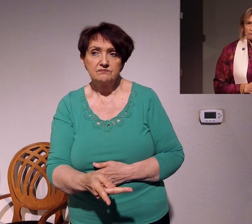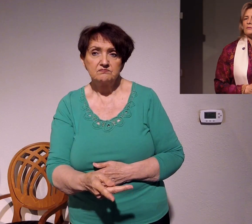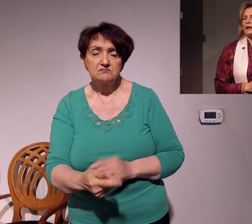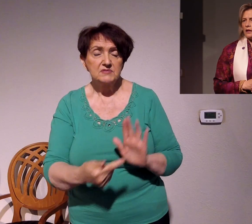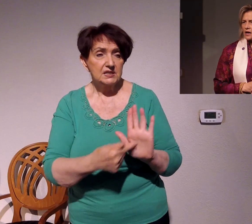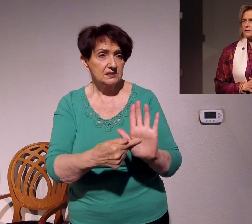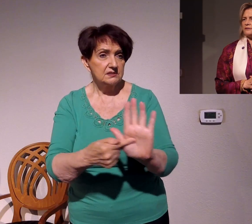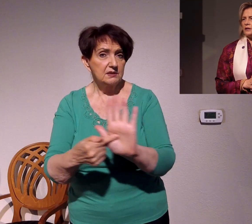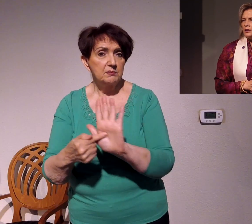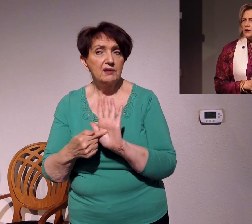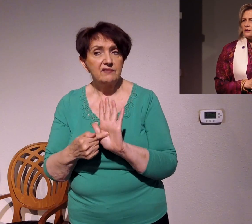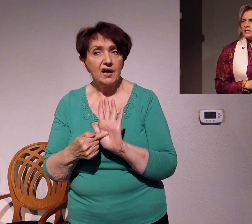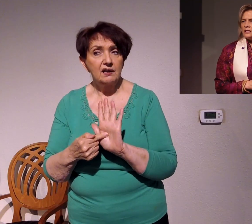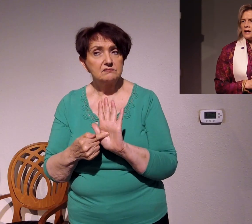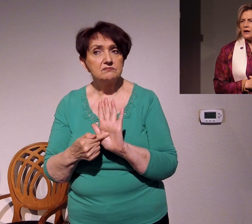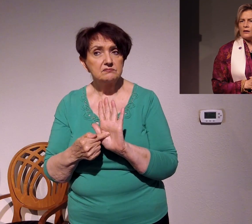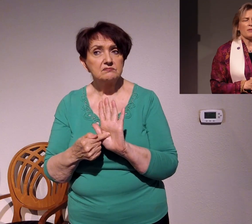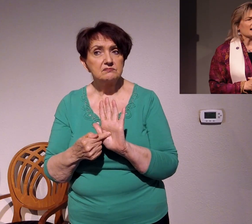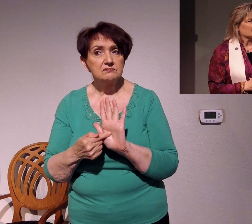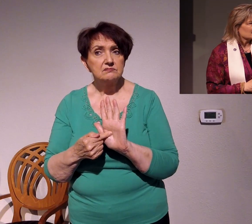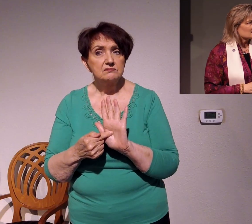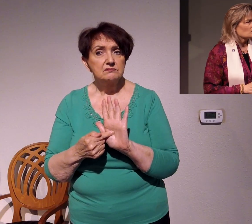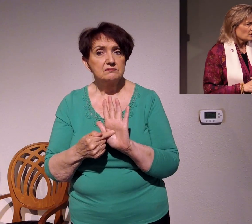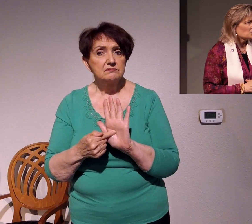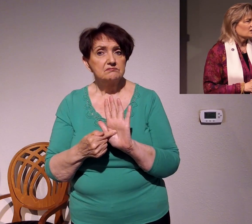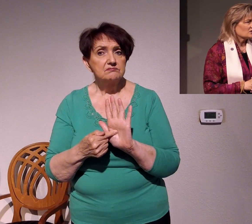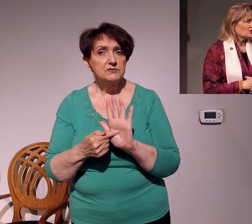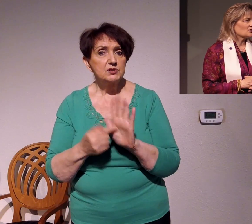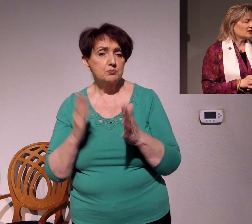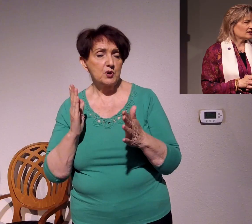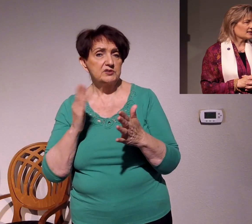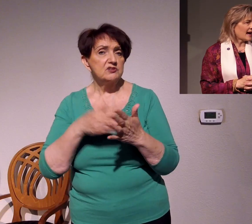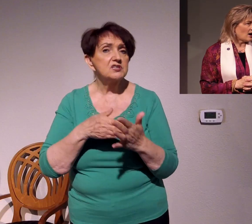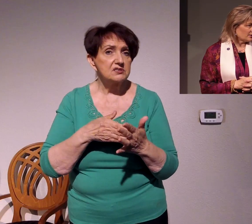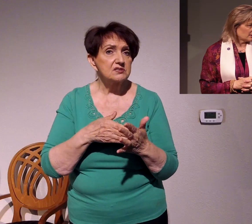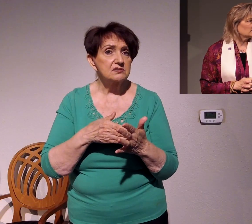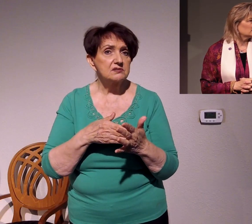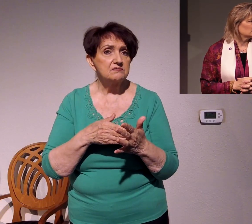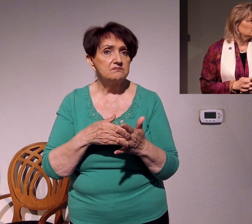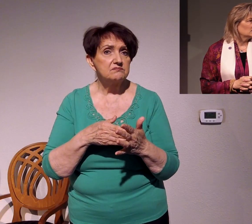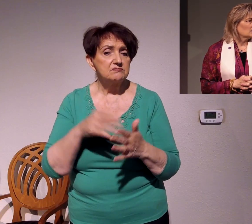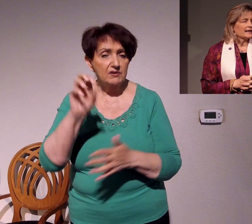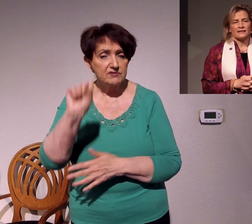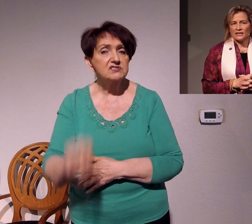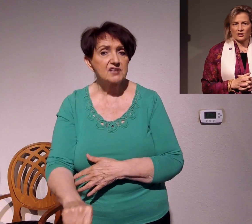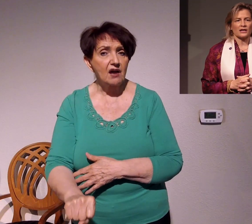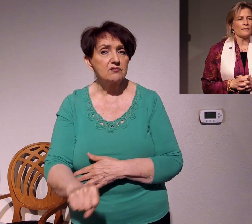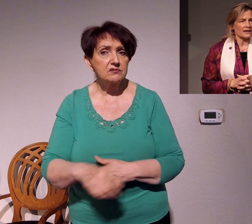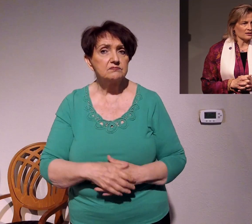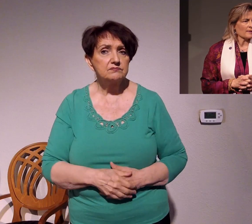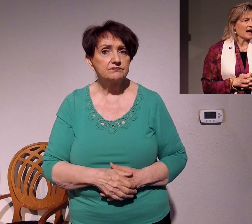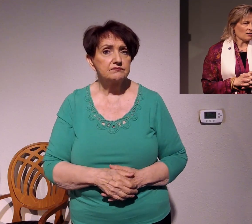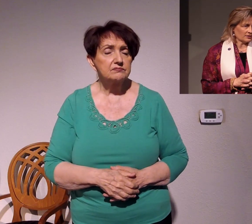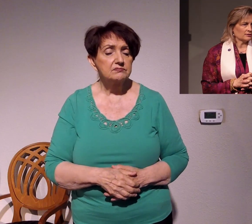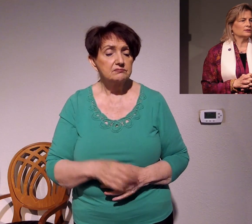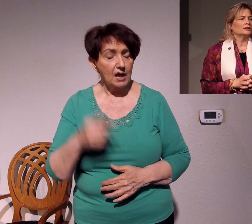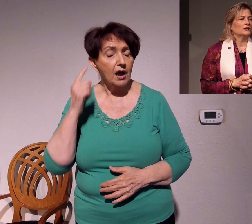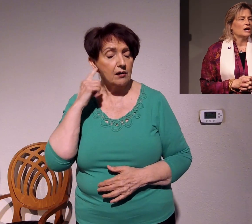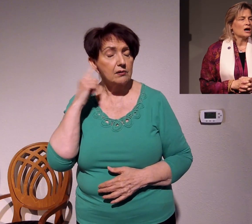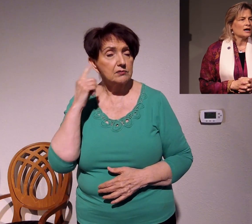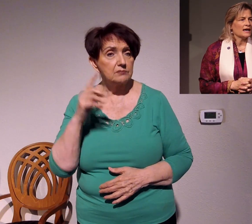exemplified a lot of the biases and prejudices in the South. I got to hear it come out of their